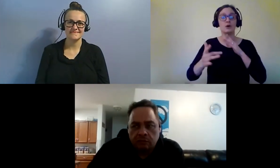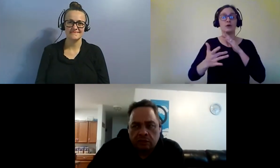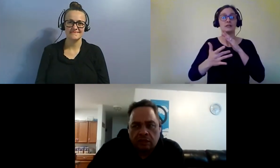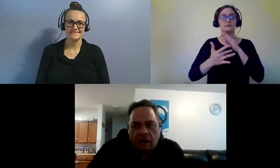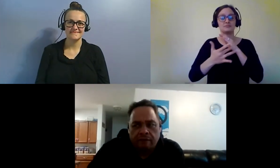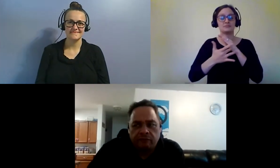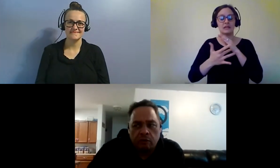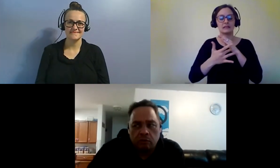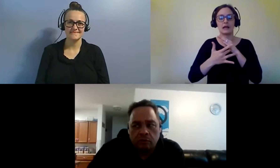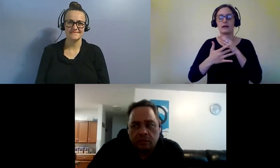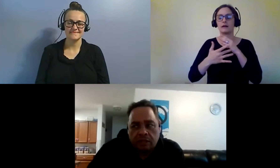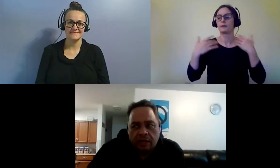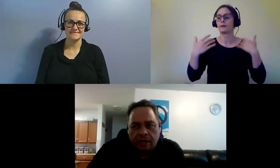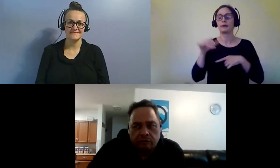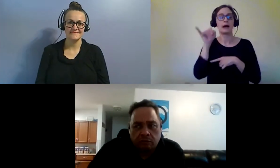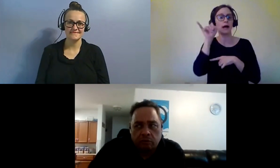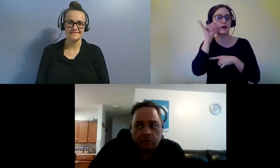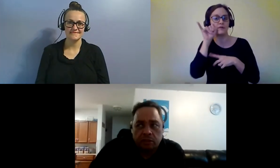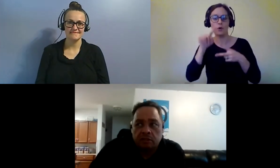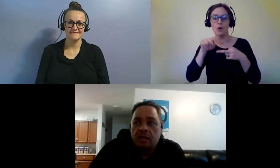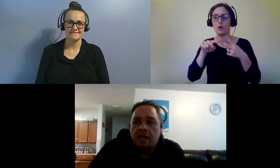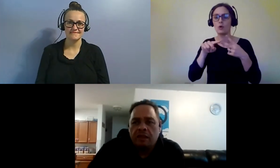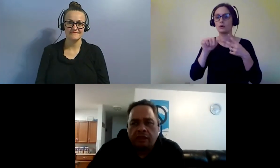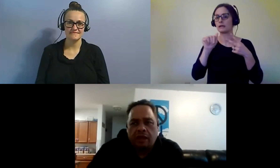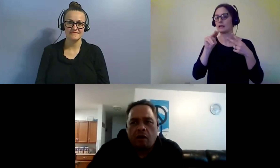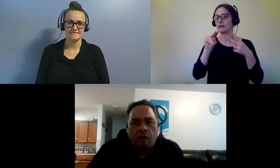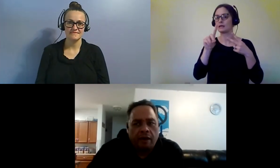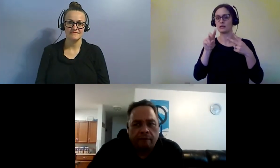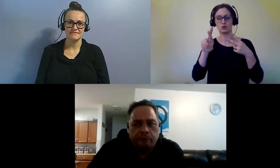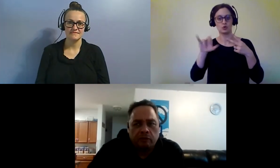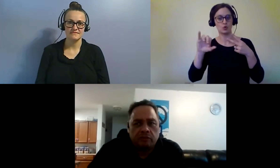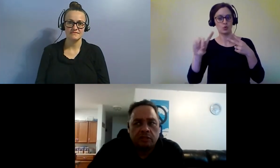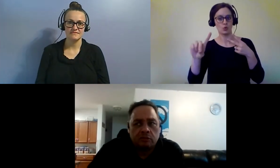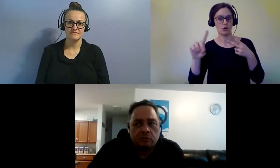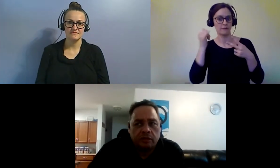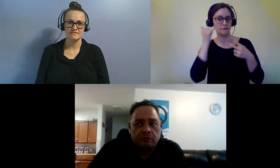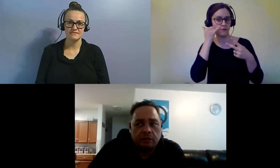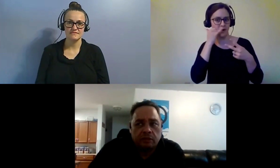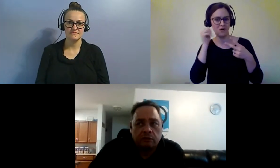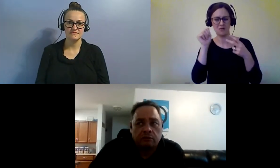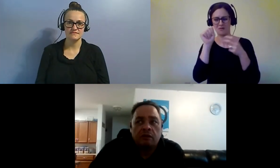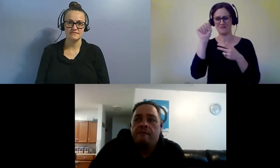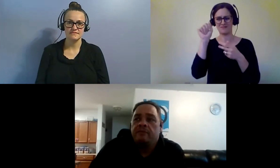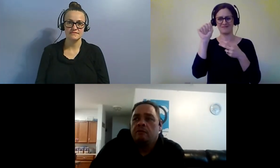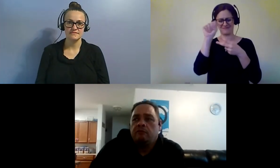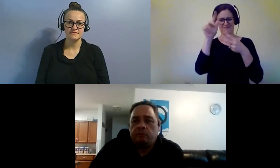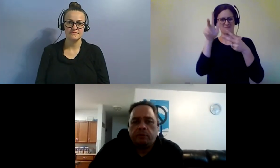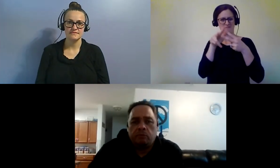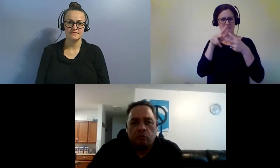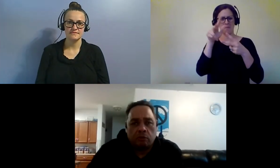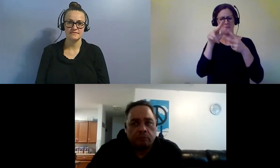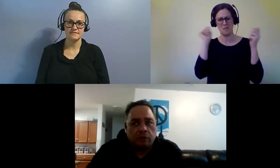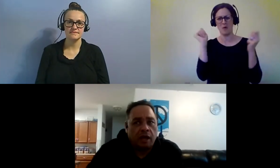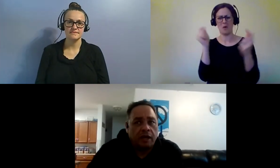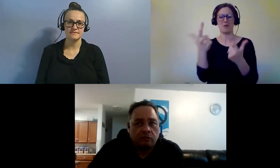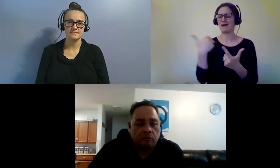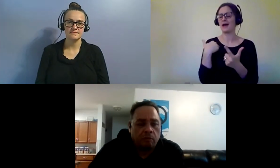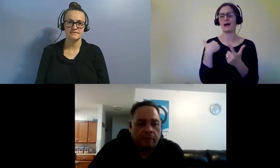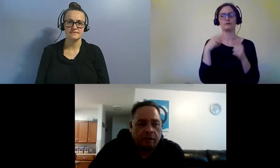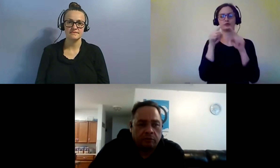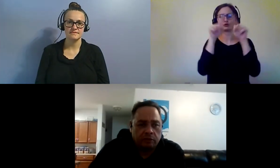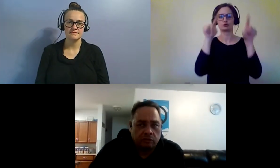technology, the iPhone and the Androids, they all have built-in screen readers for people who are